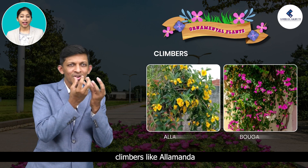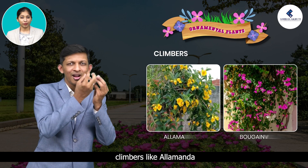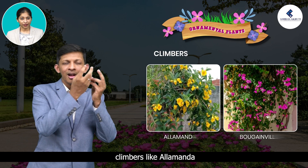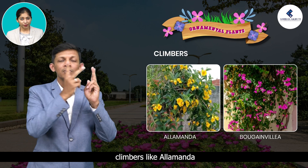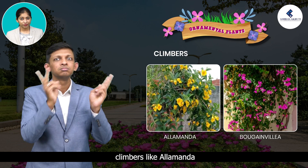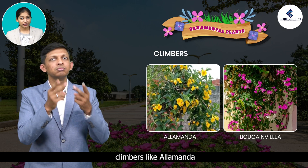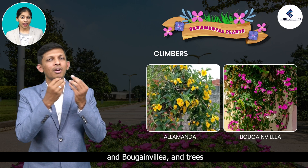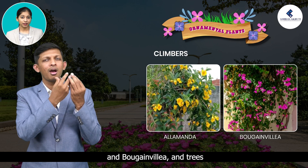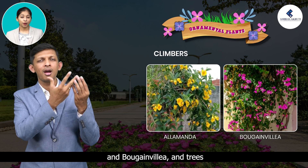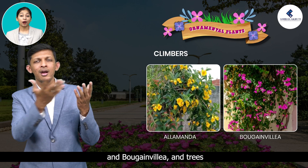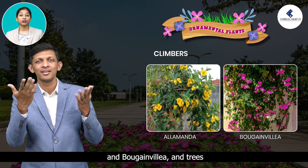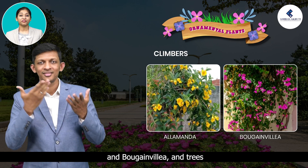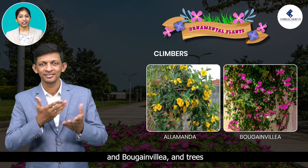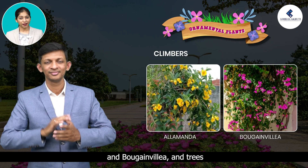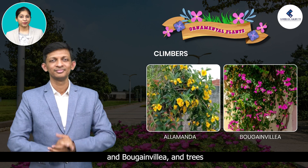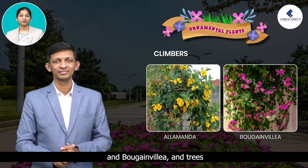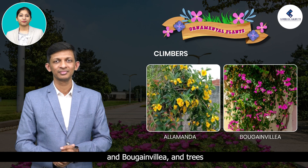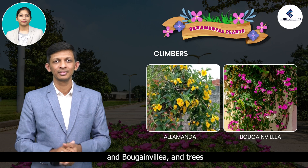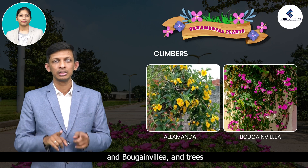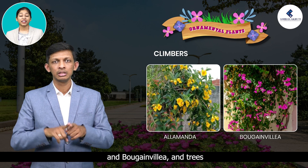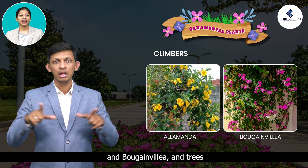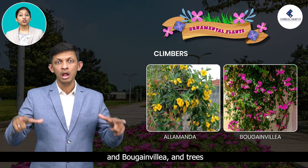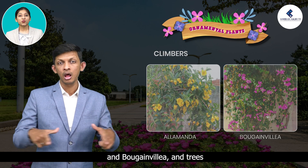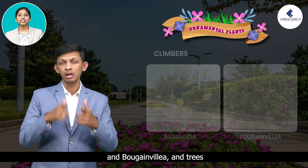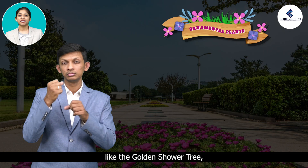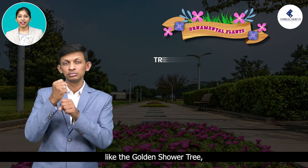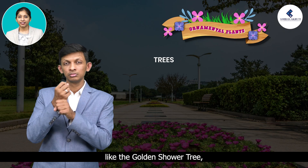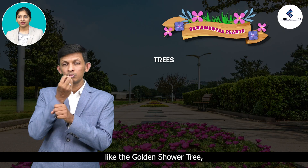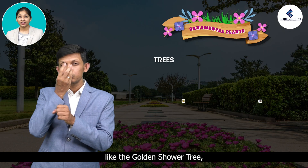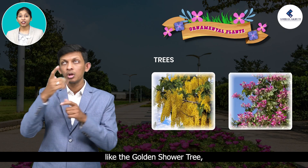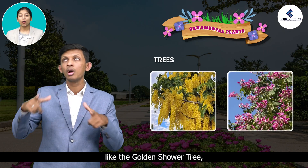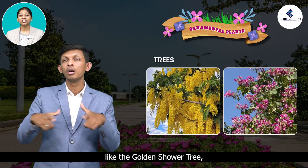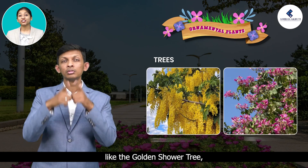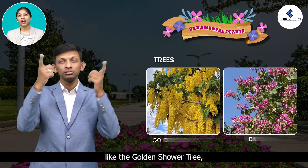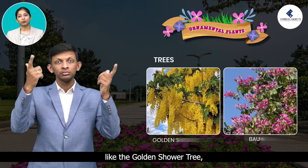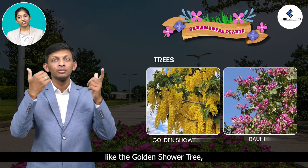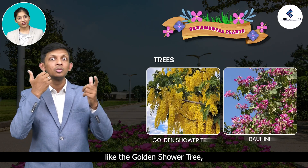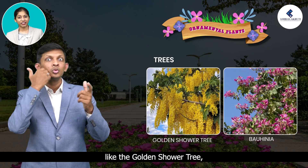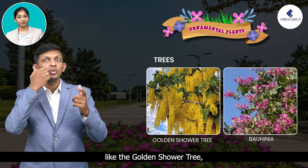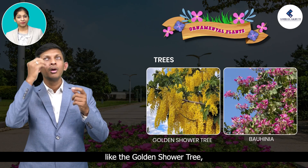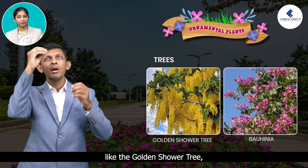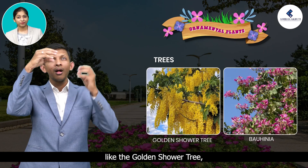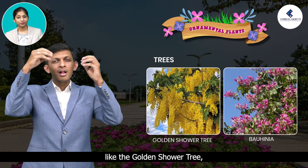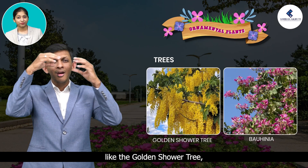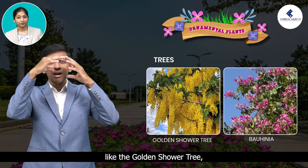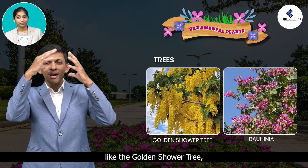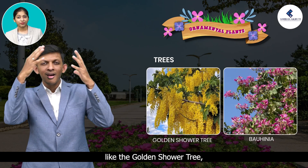like alamanda and bougainvillea, and trees like the golden shower tree,